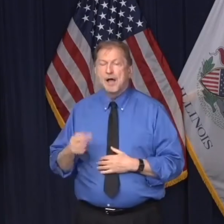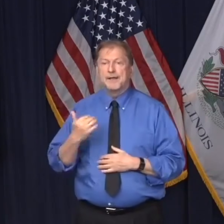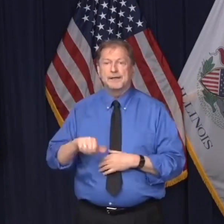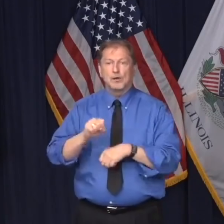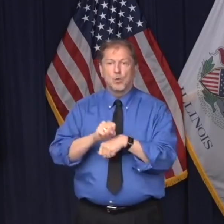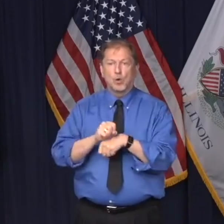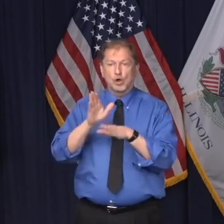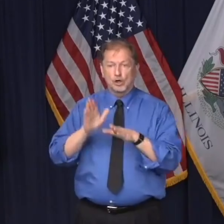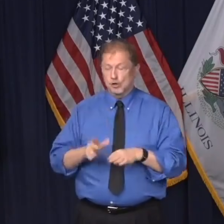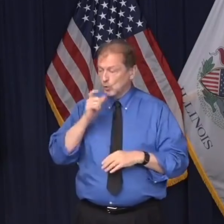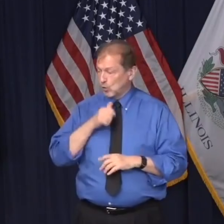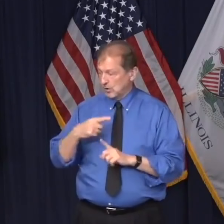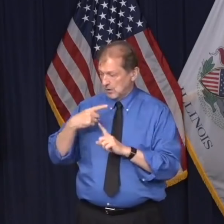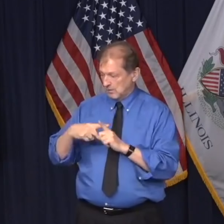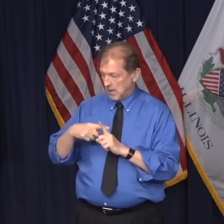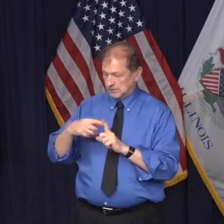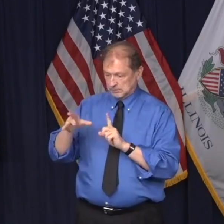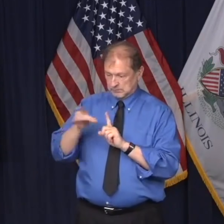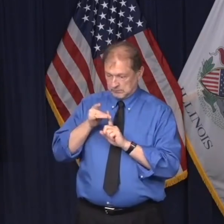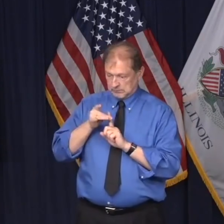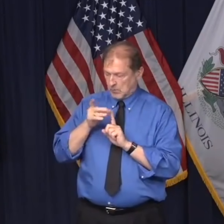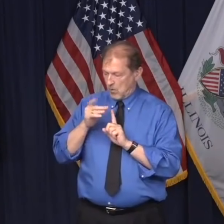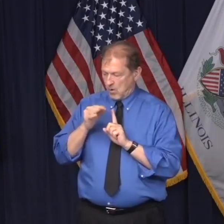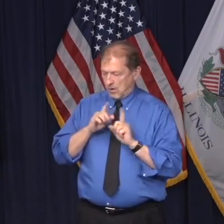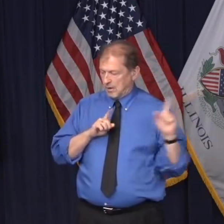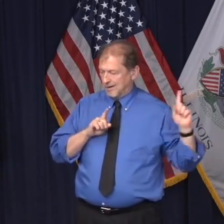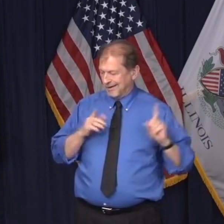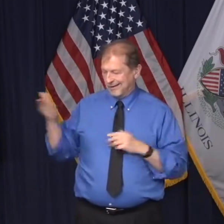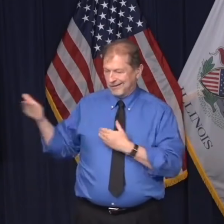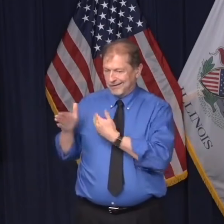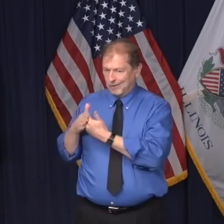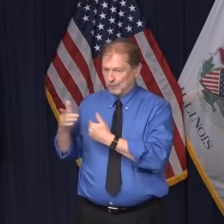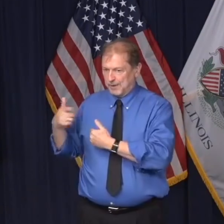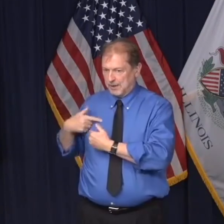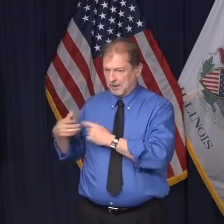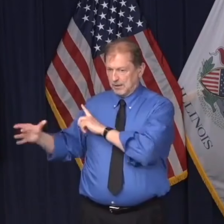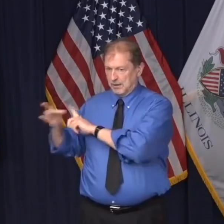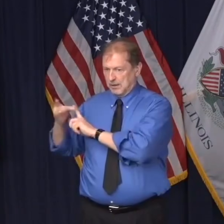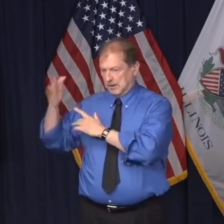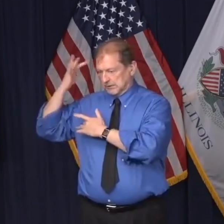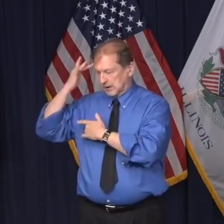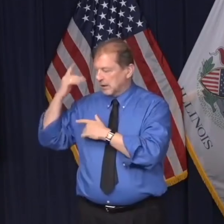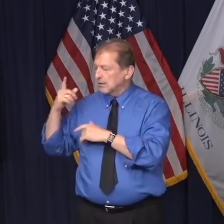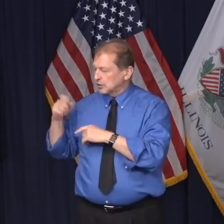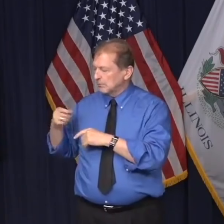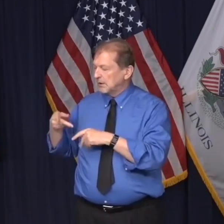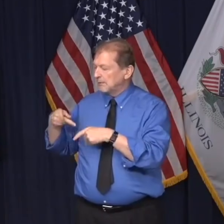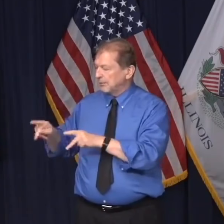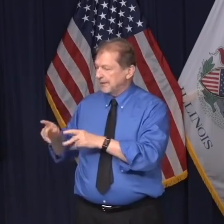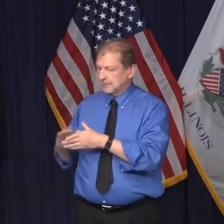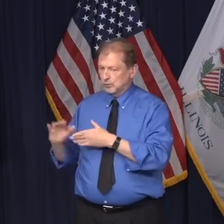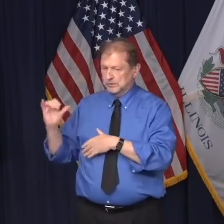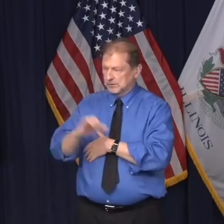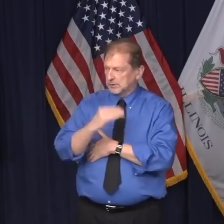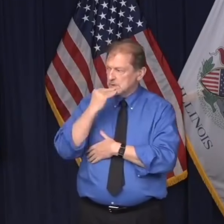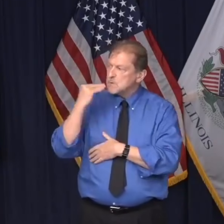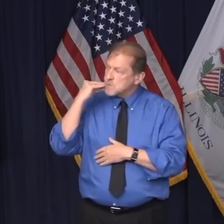are either COVID positive or exposed to COVID positive workers should be allowed to stay